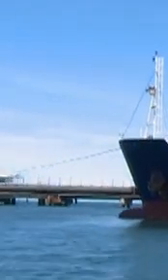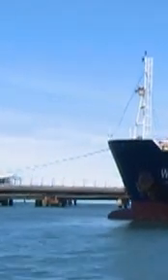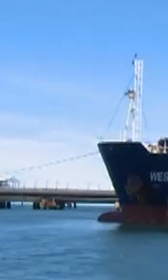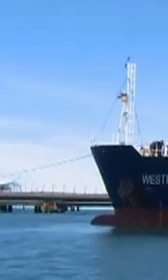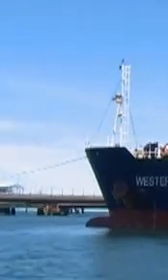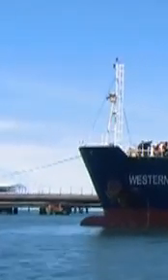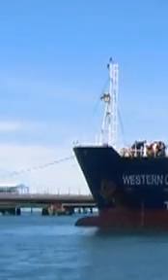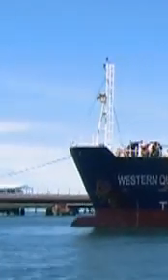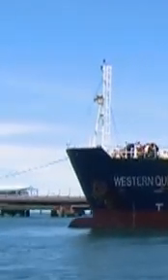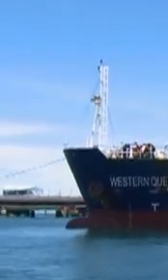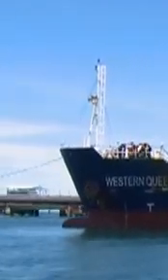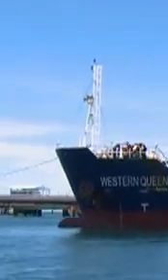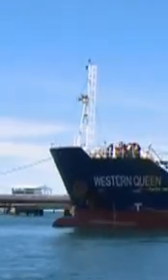advantage